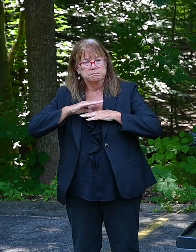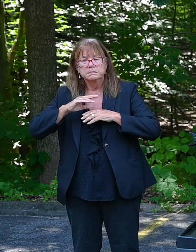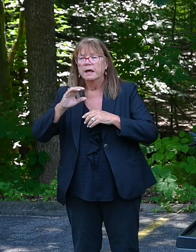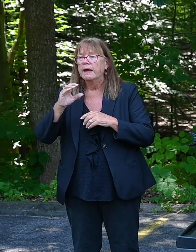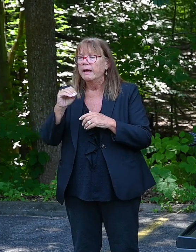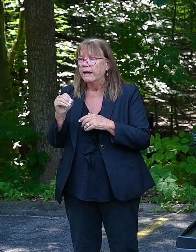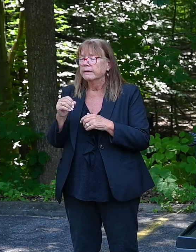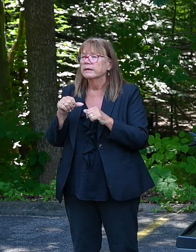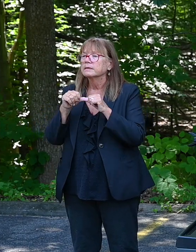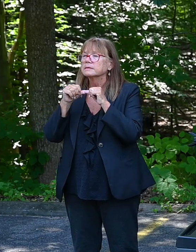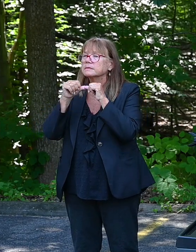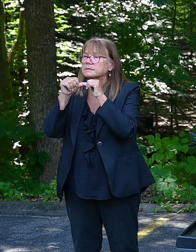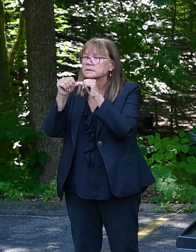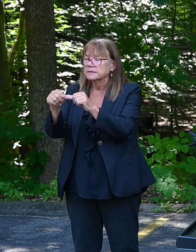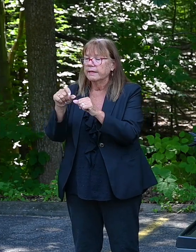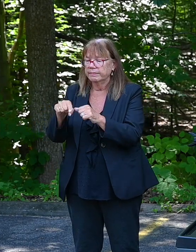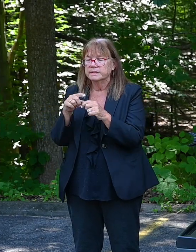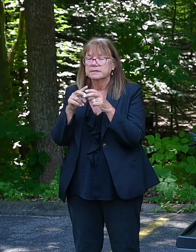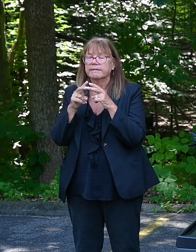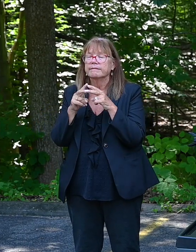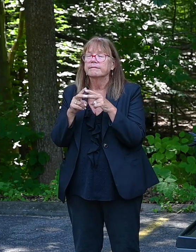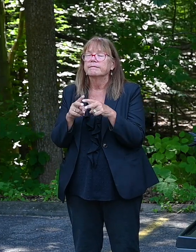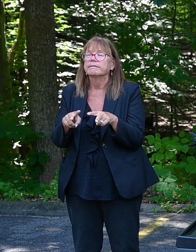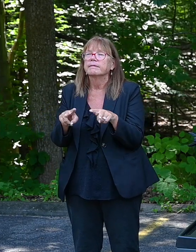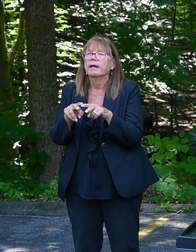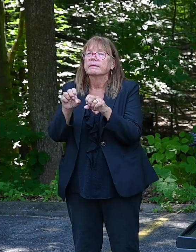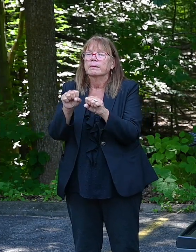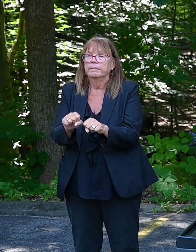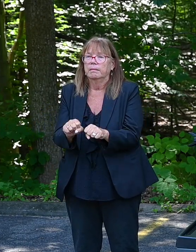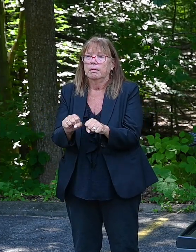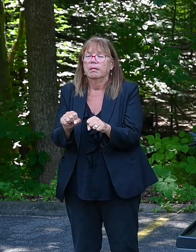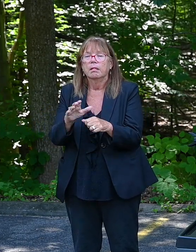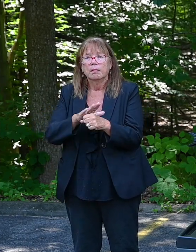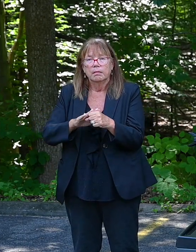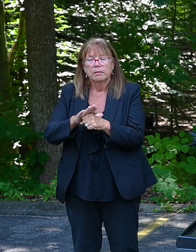valued local nonprofit and community resource.